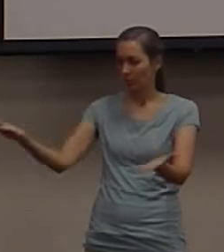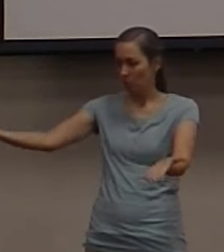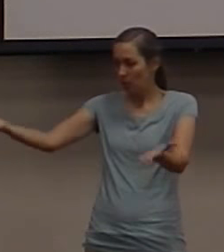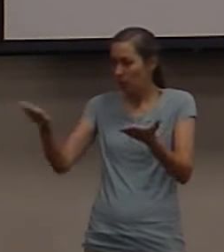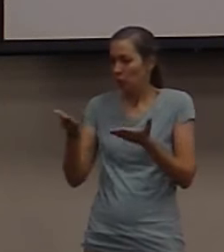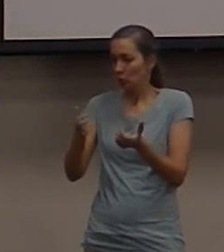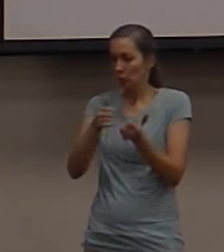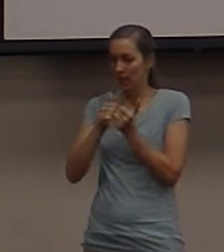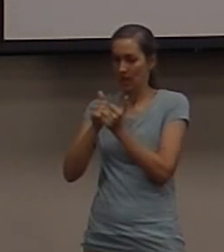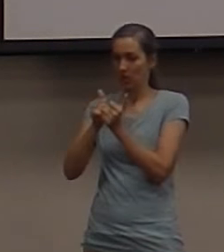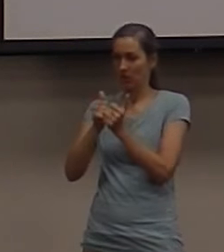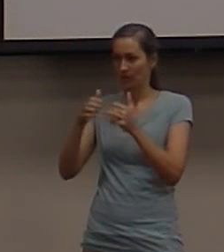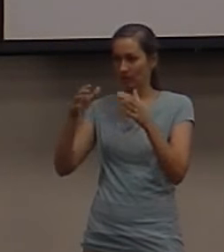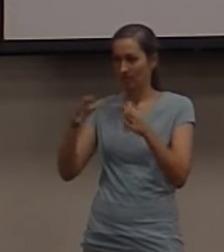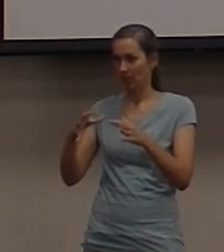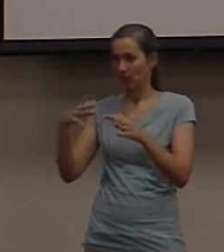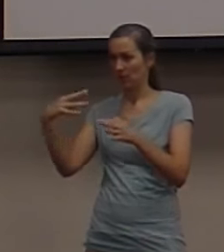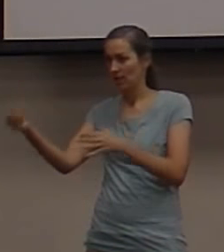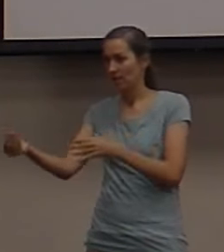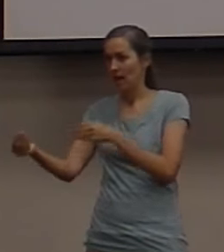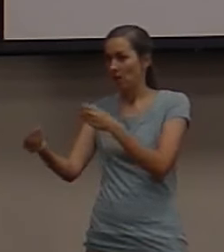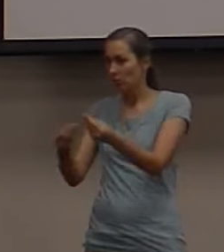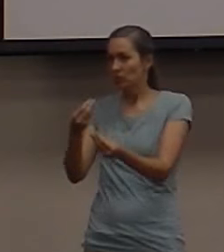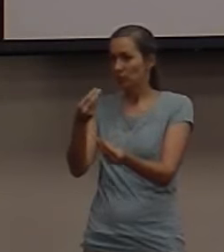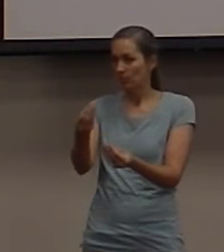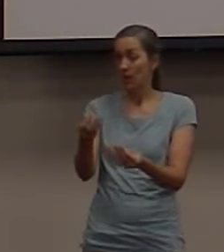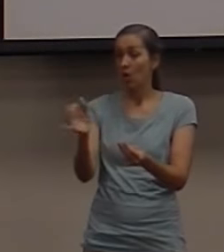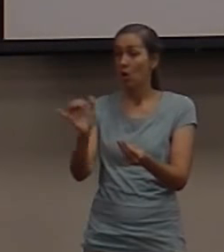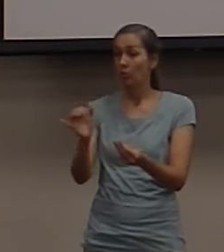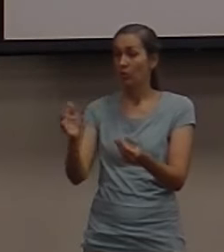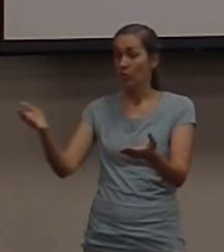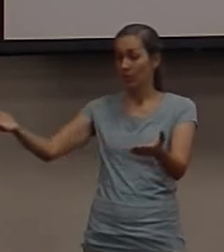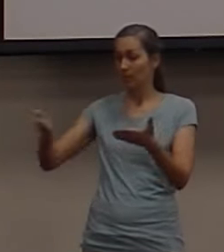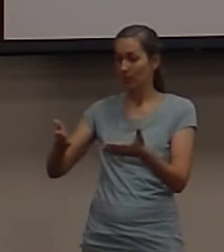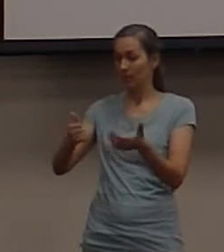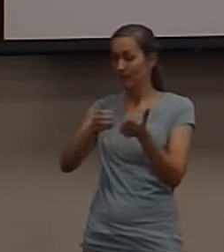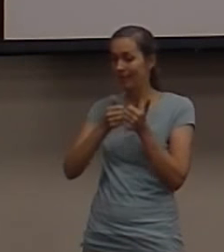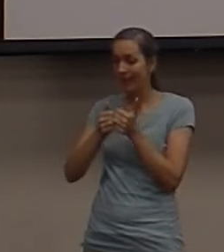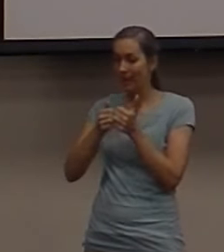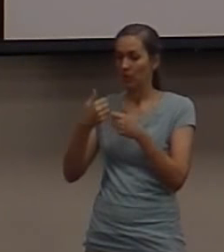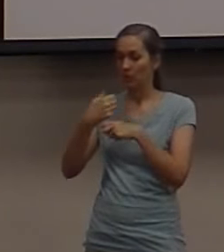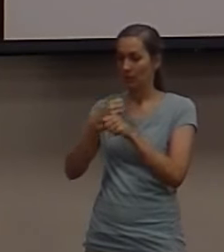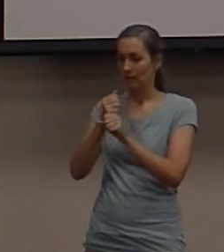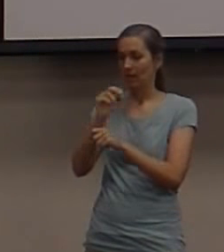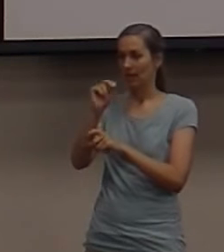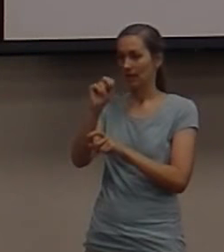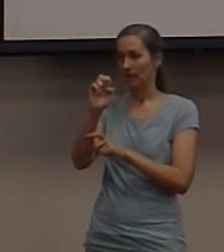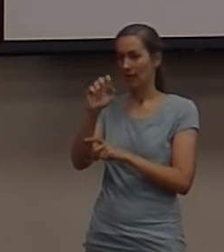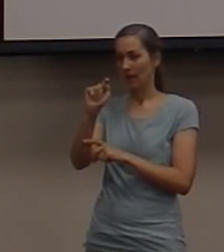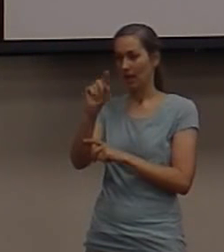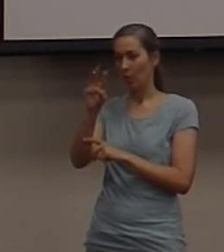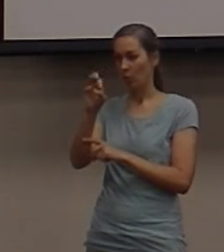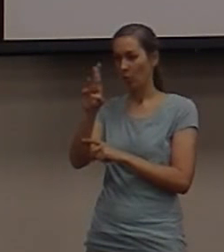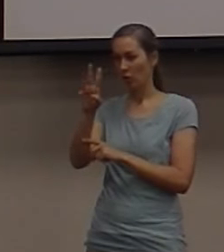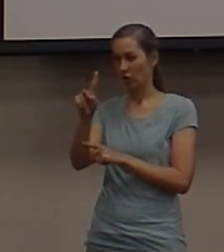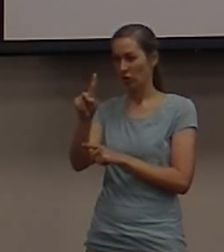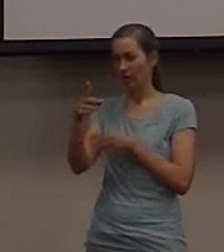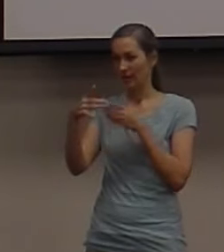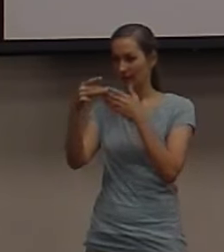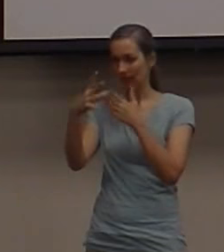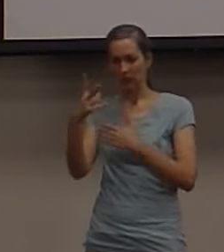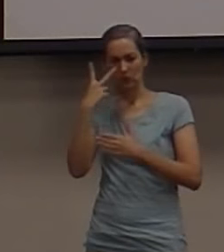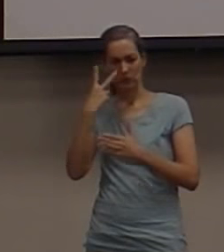not only to distribute those solar players, but we bring them together and the network is forming and those leaders begin to see one